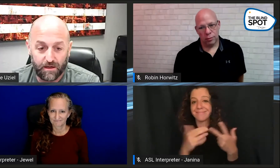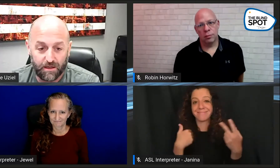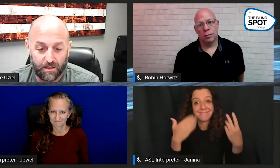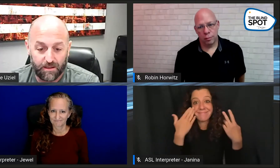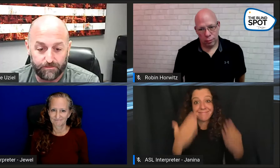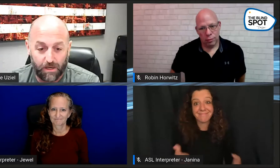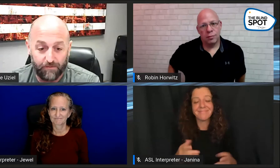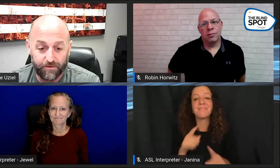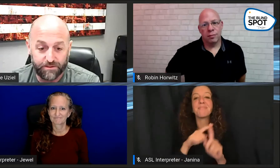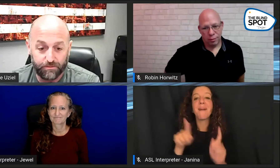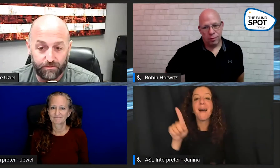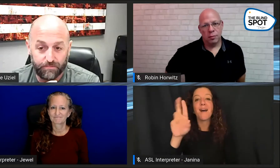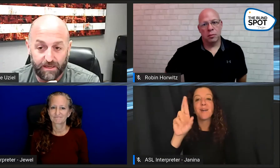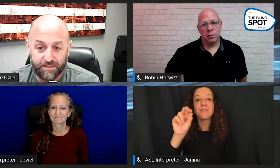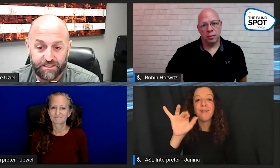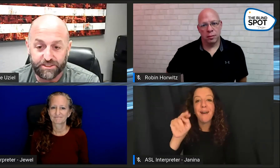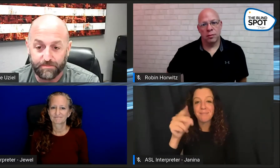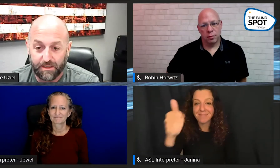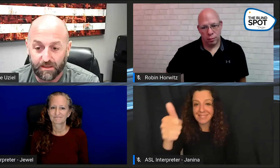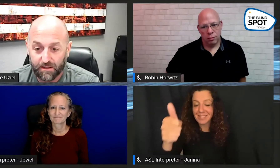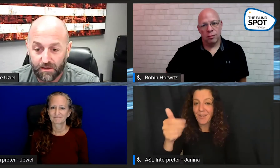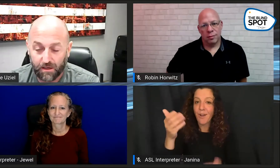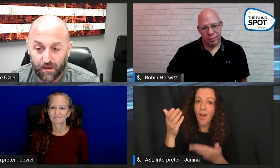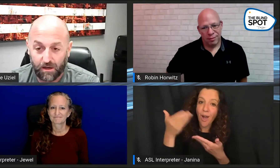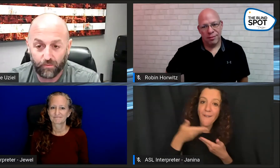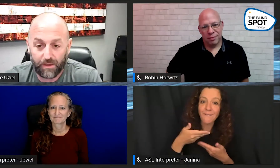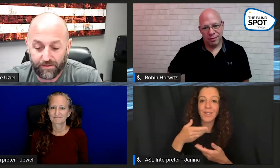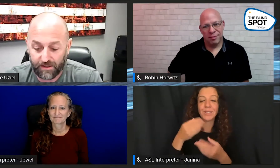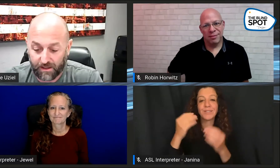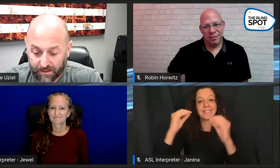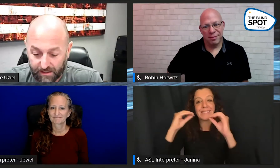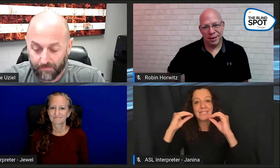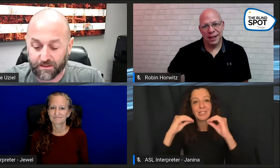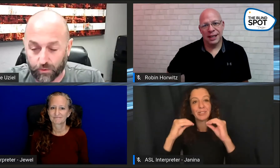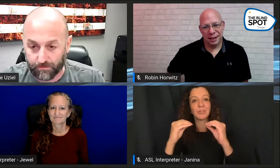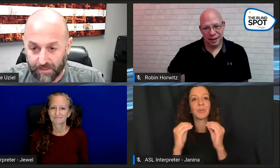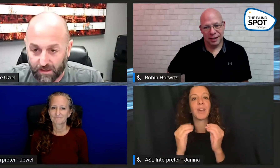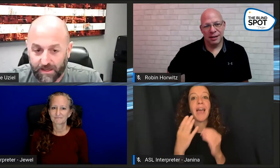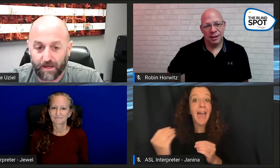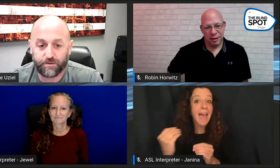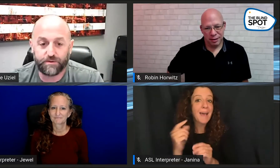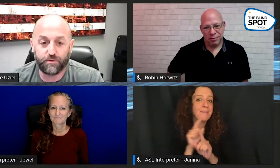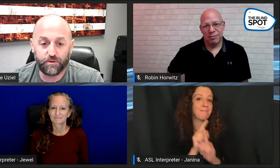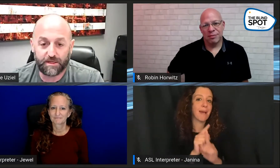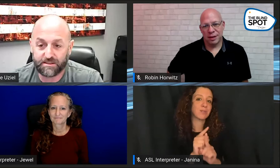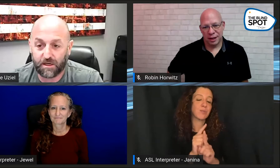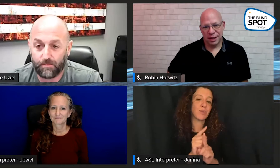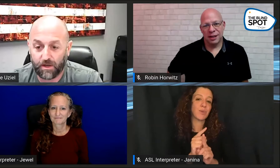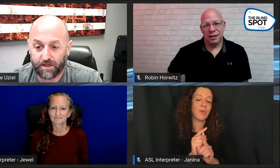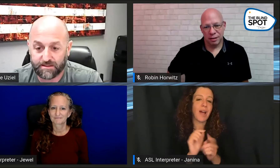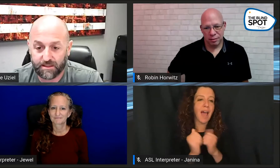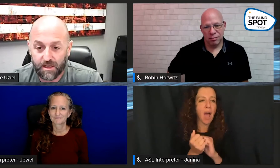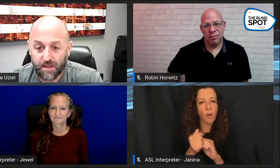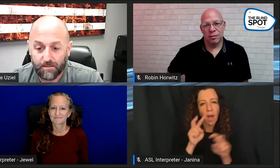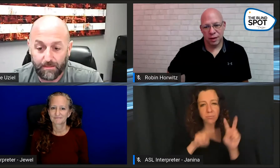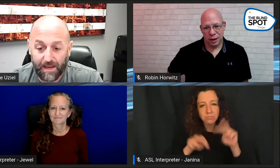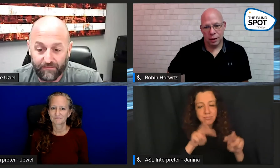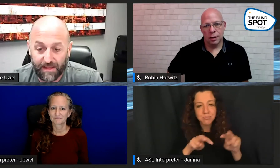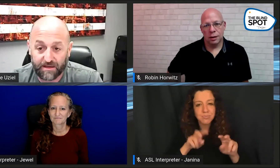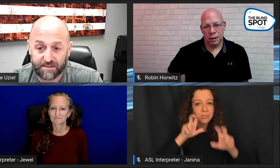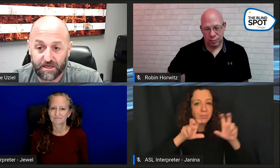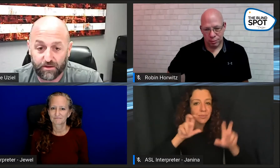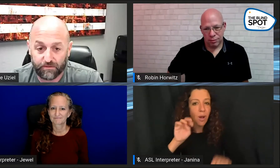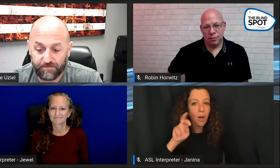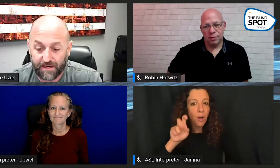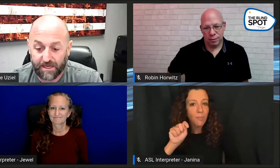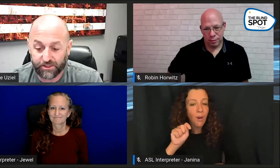Robin offered to kind of teach me, along with kind of mentoring me on how to look at stock markets and maybe have that